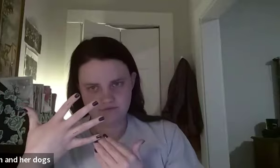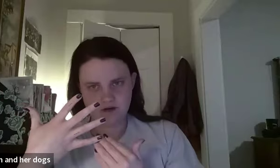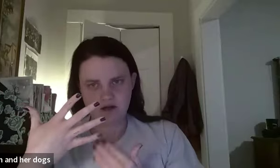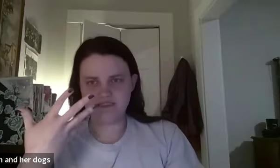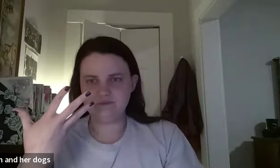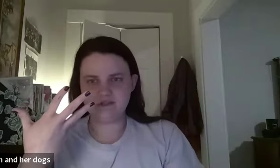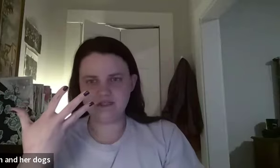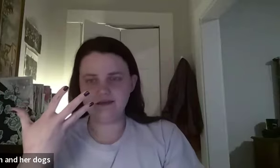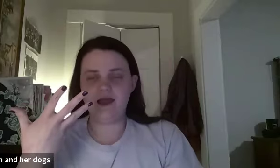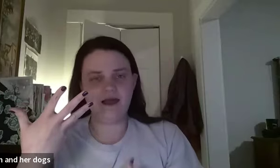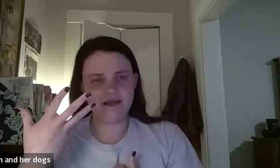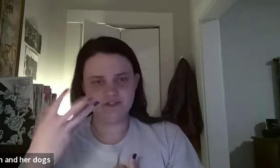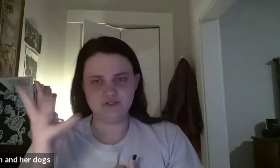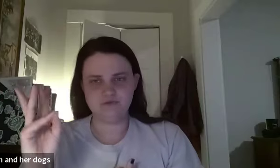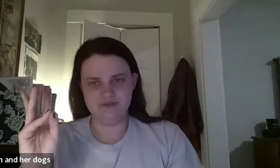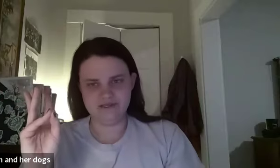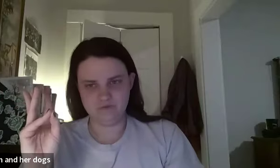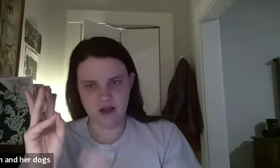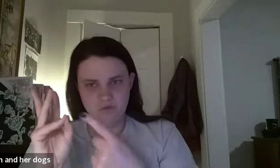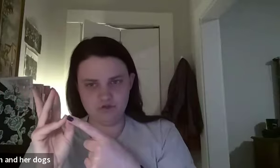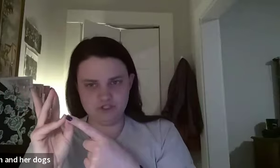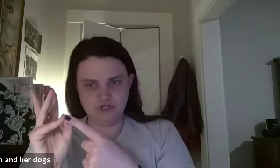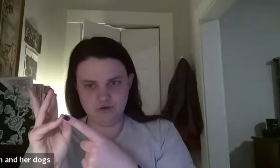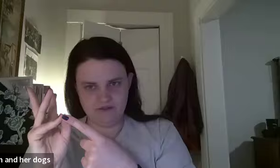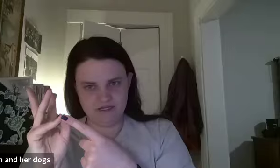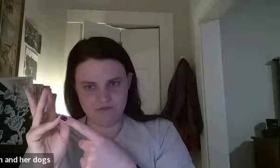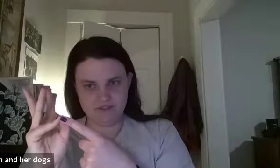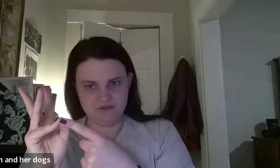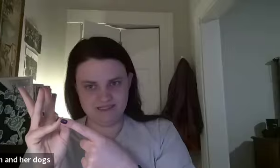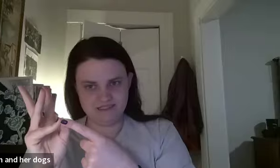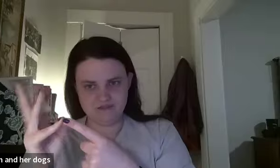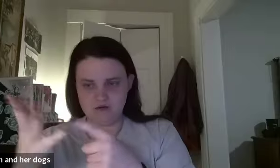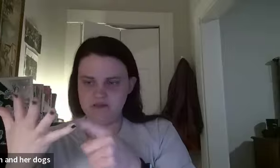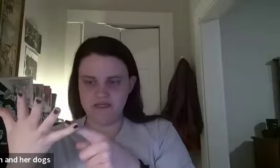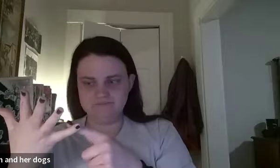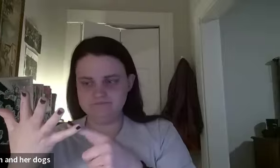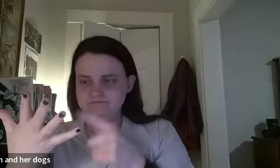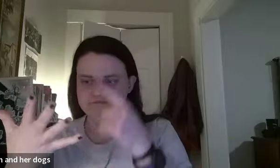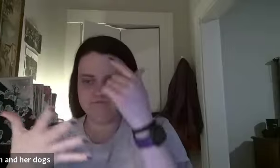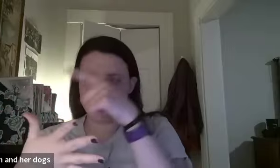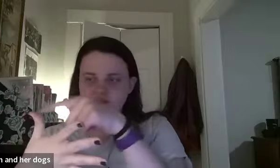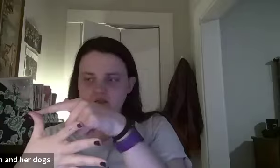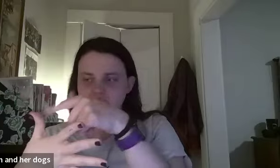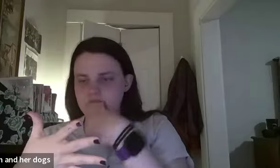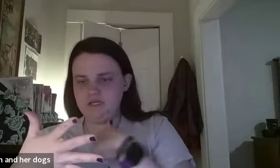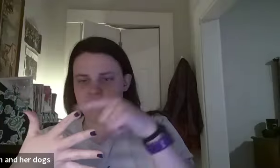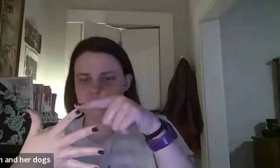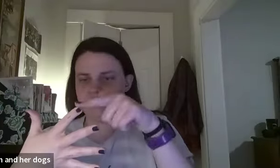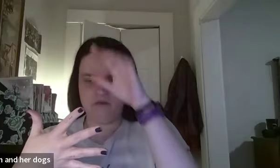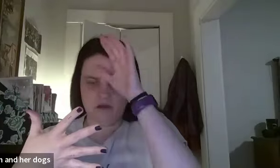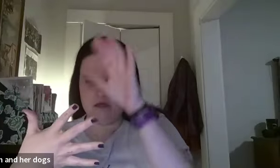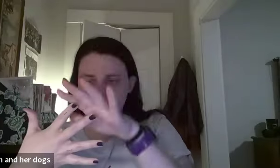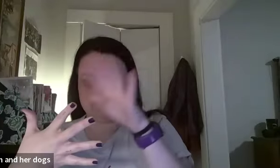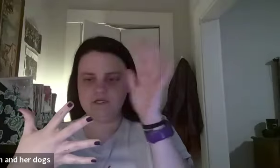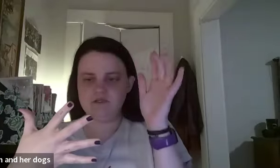five, I do this where I will just go to the next one. So six. So I'd be like me,